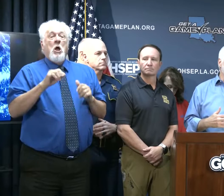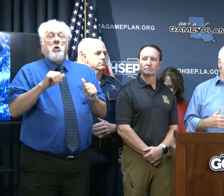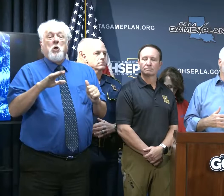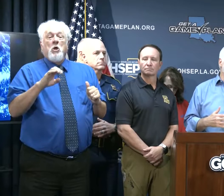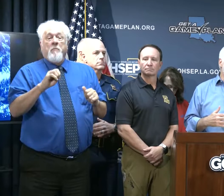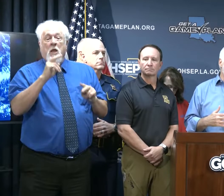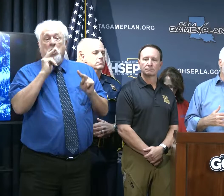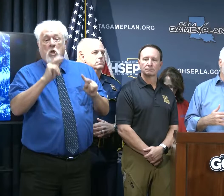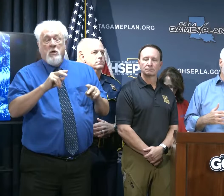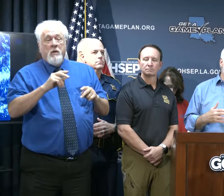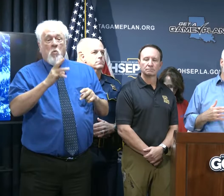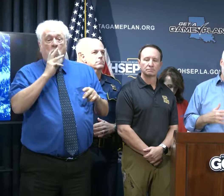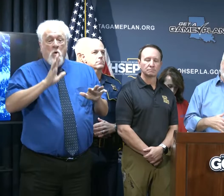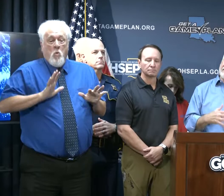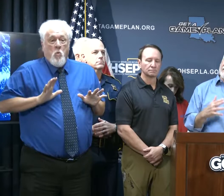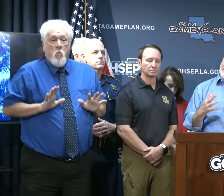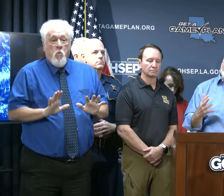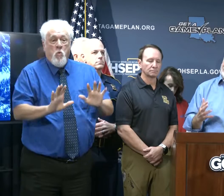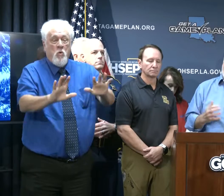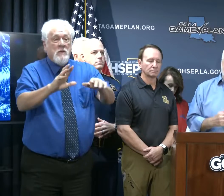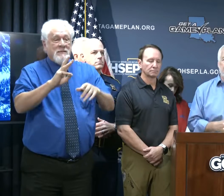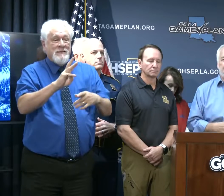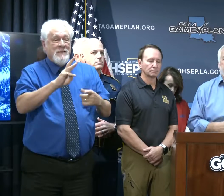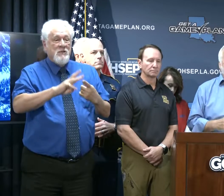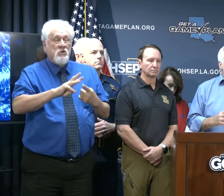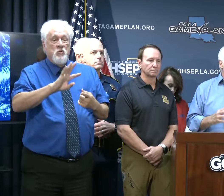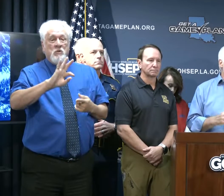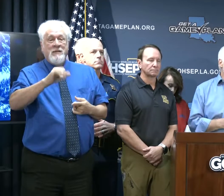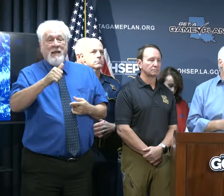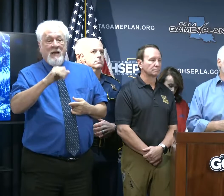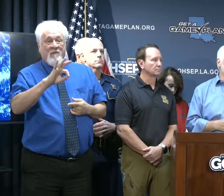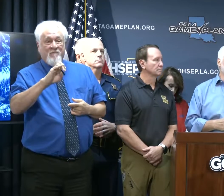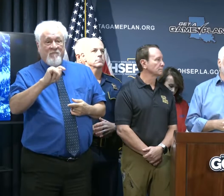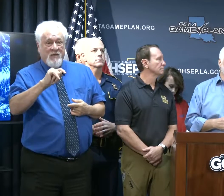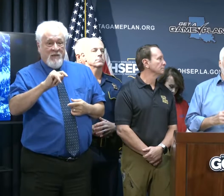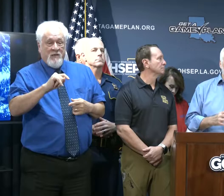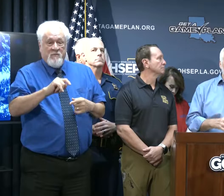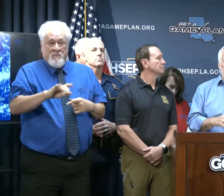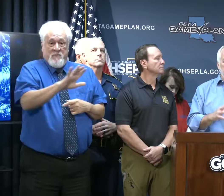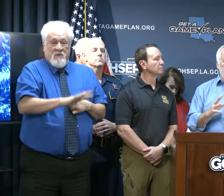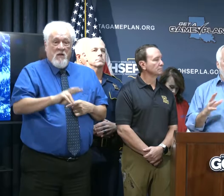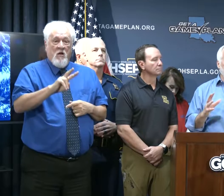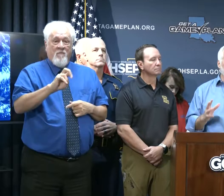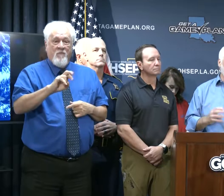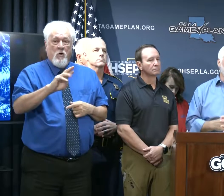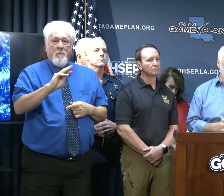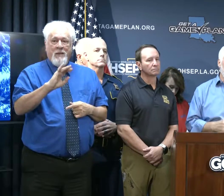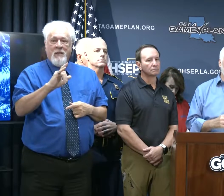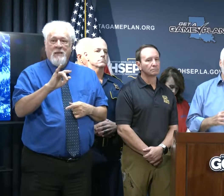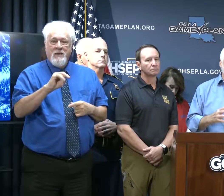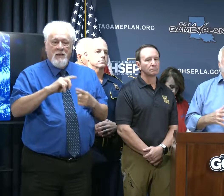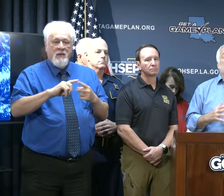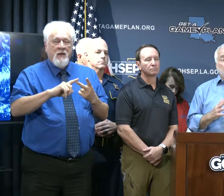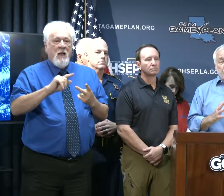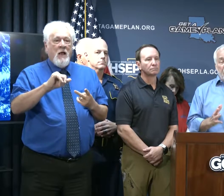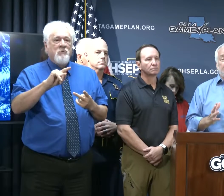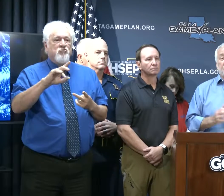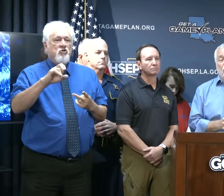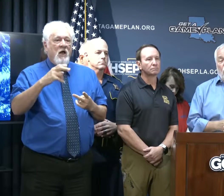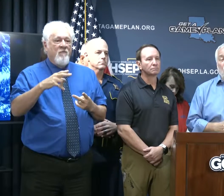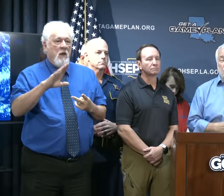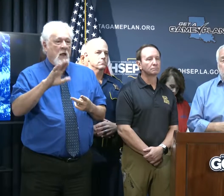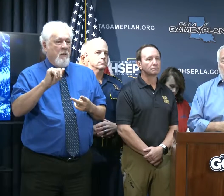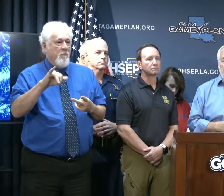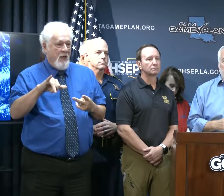at storm surge anywhere of 6 to even 10 feet over portions of Vermilion and Atchafalaya Bay,